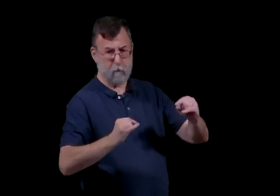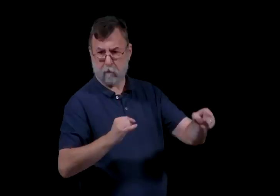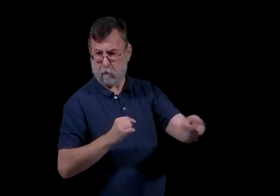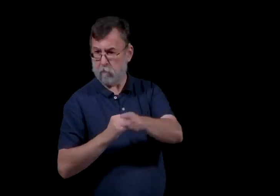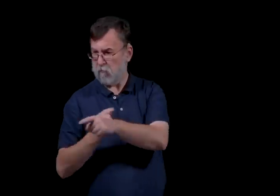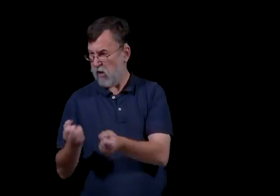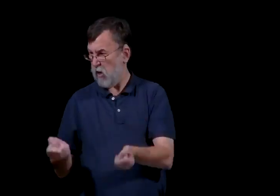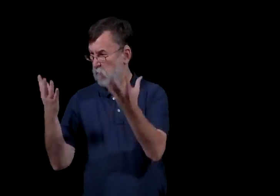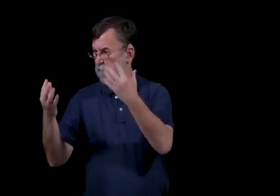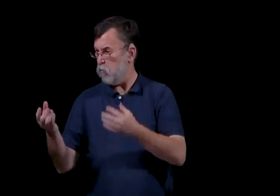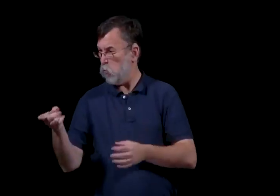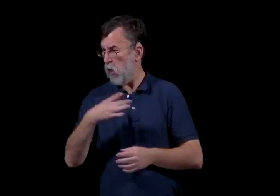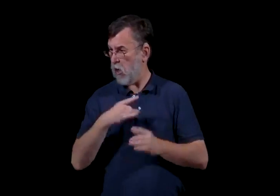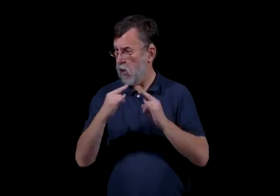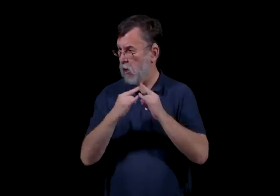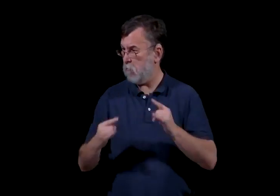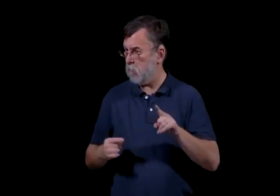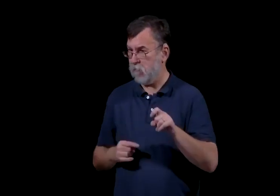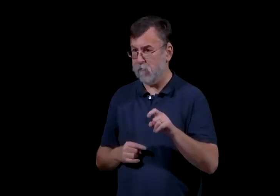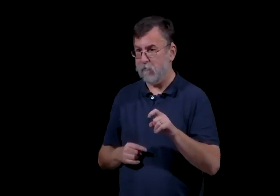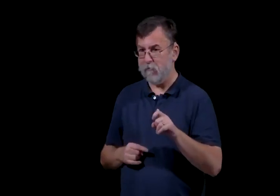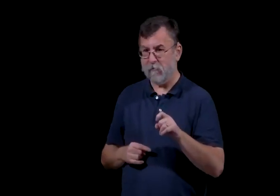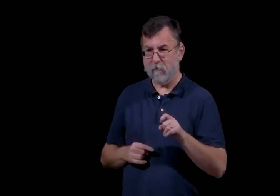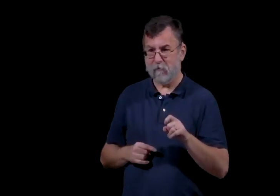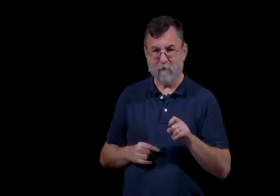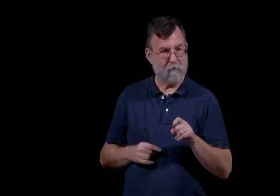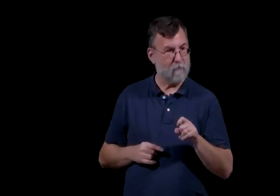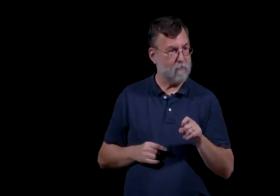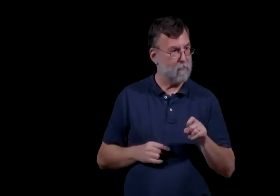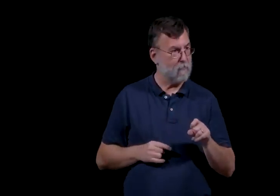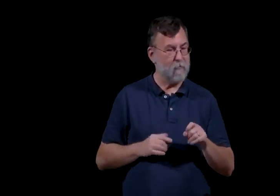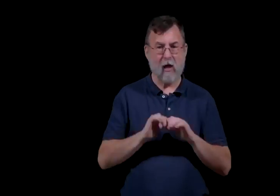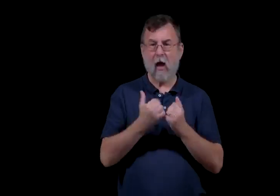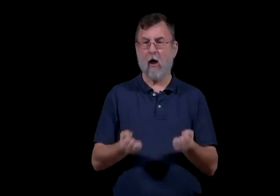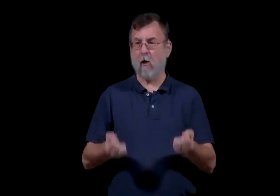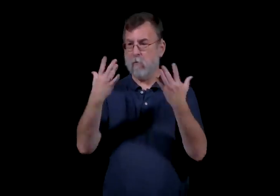Like when you go camping, how many of you experienced going camping? Hands are raised here.